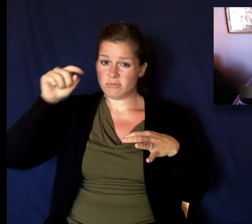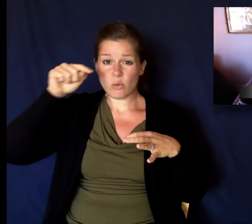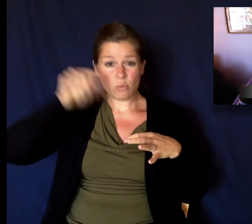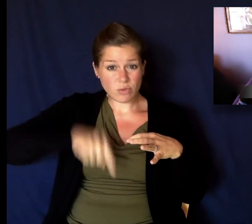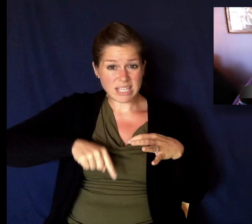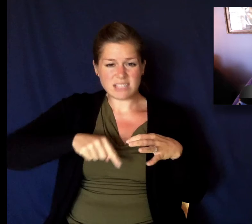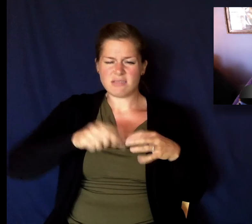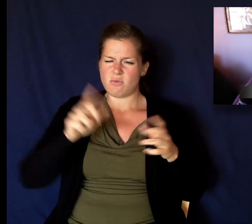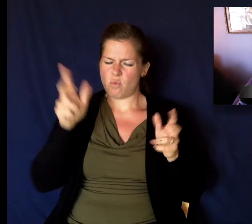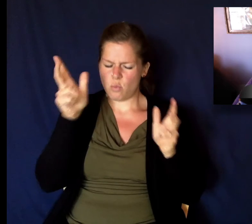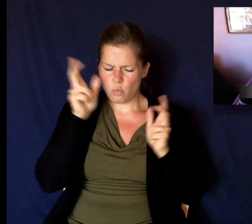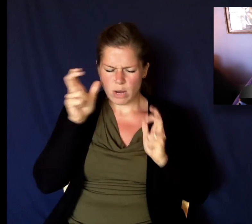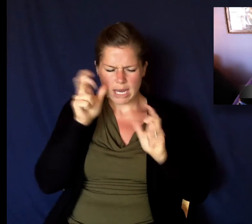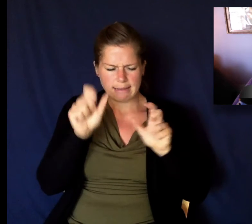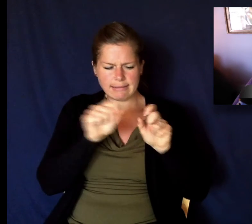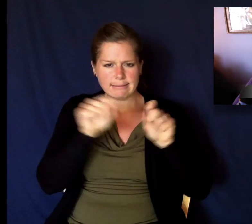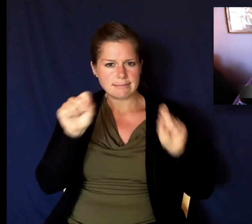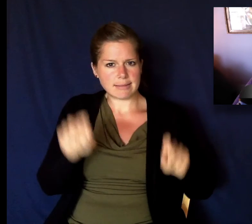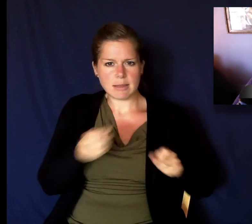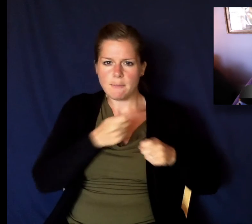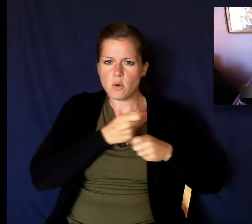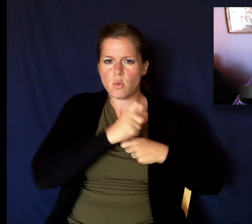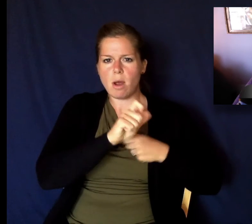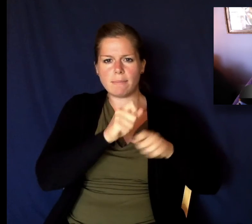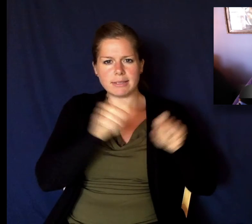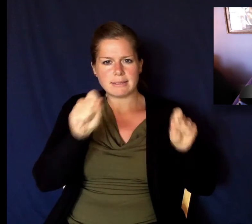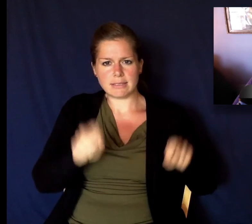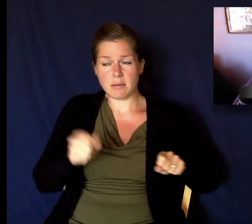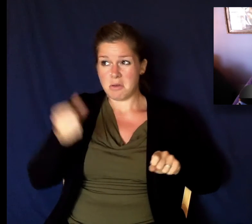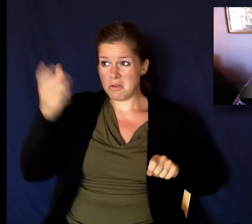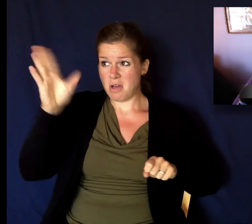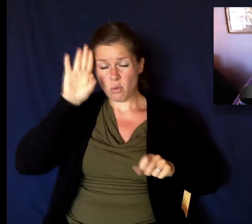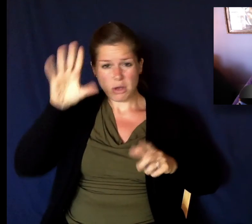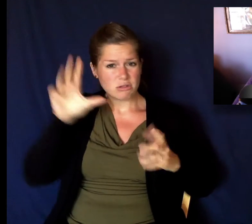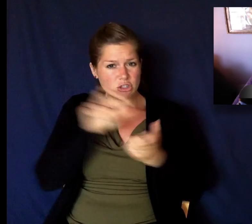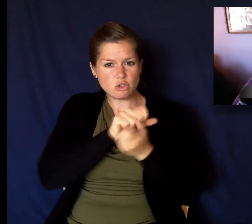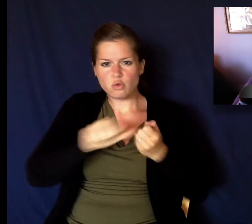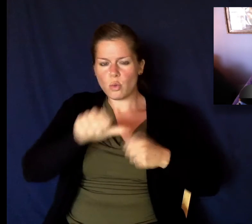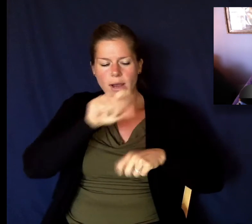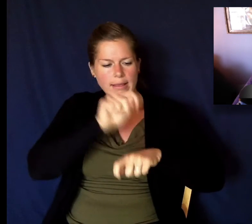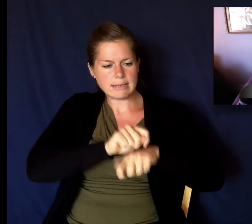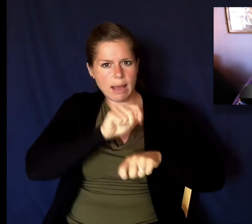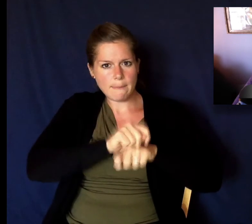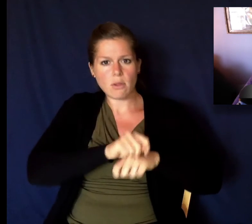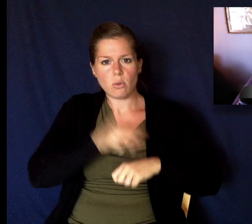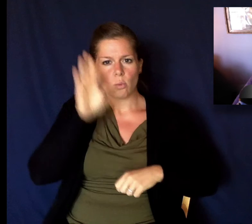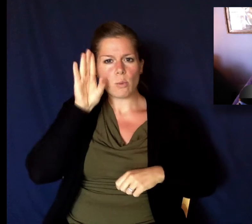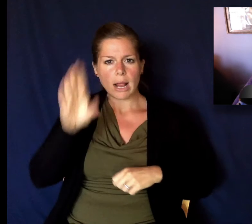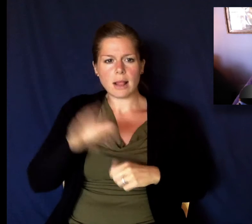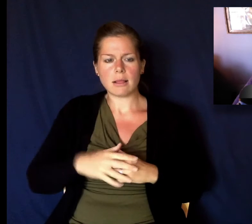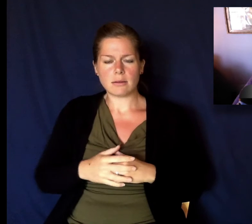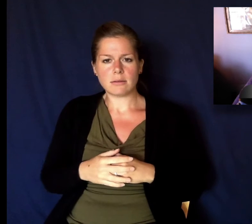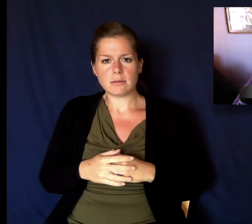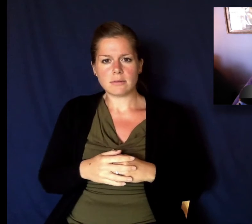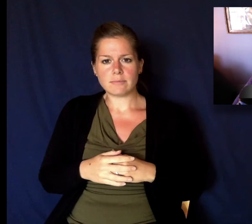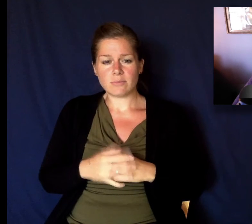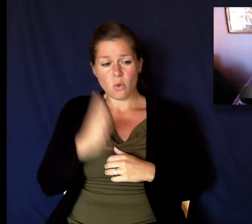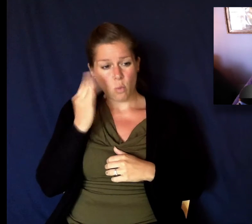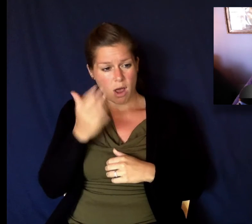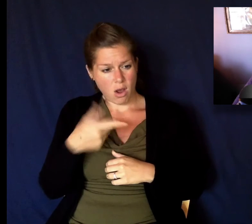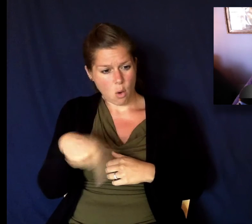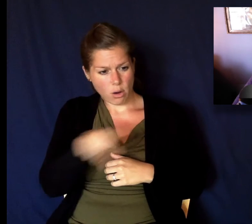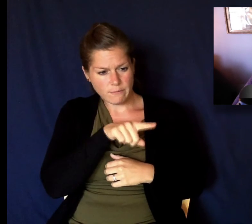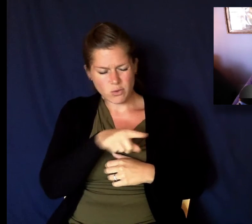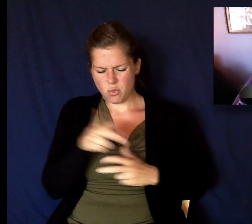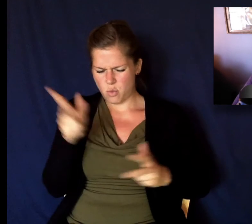people of Israel, upon this wicked system of corruption. So contextually, I'm going to stand